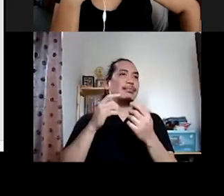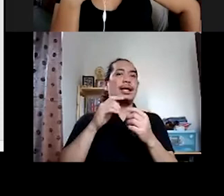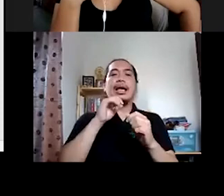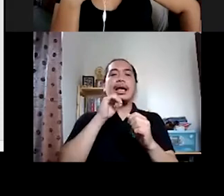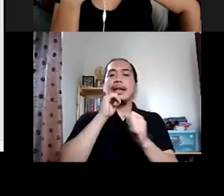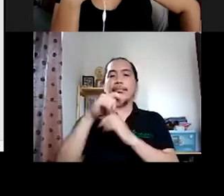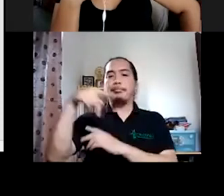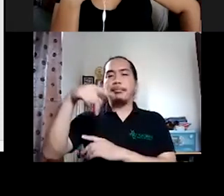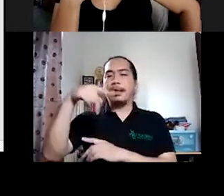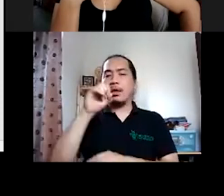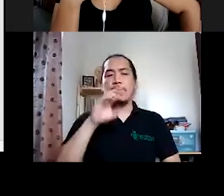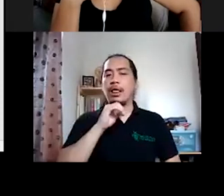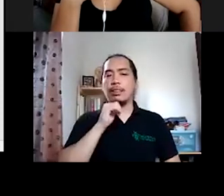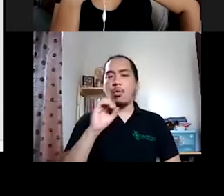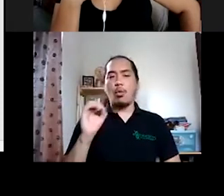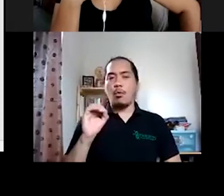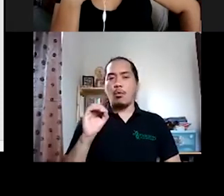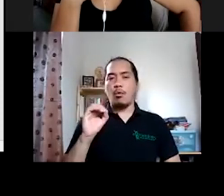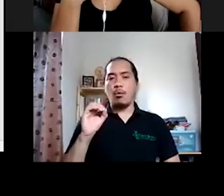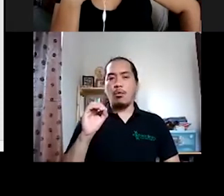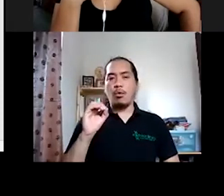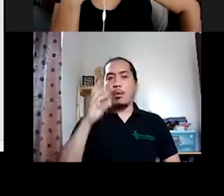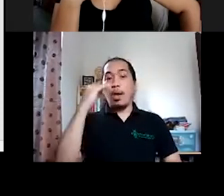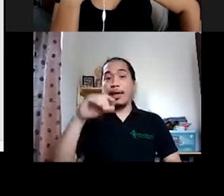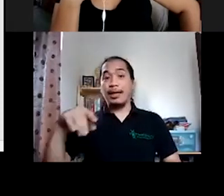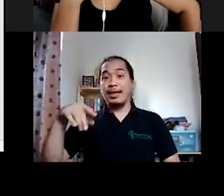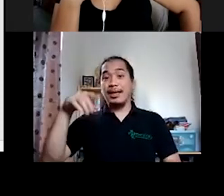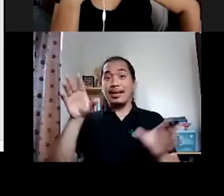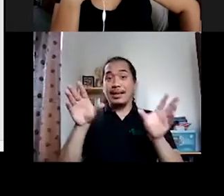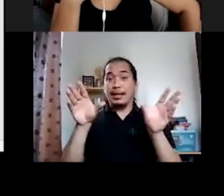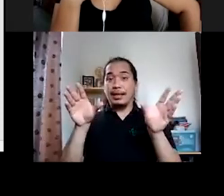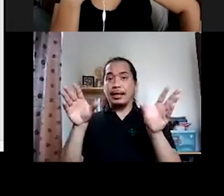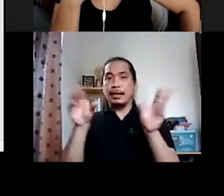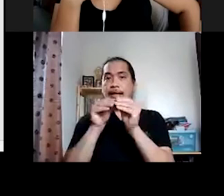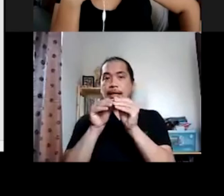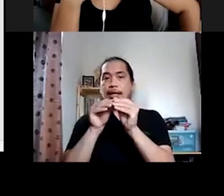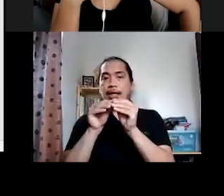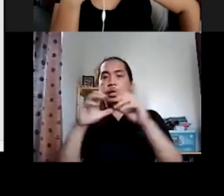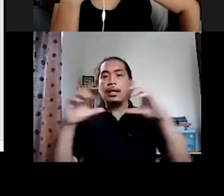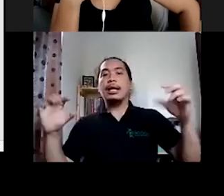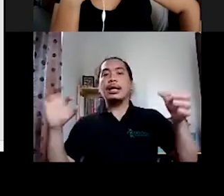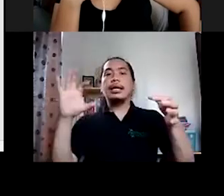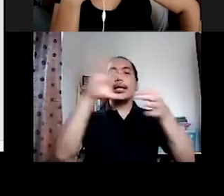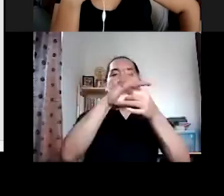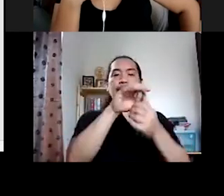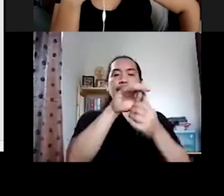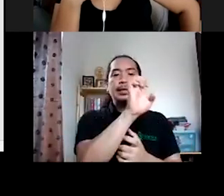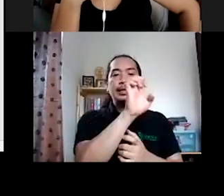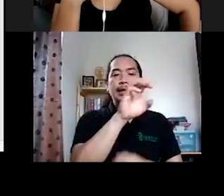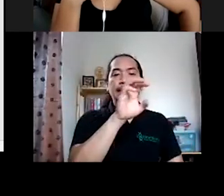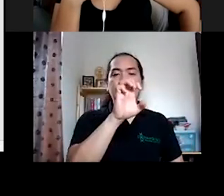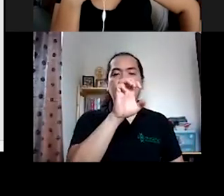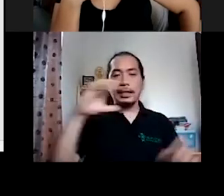the together is not part of the predicate in the main clause.